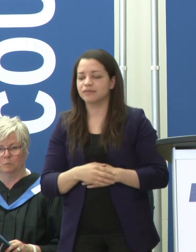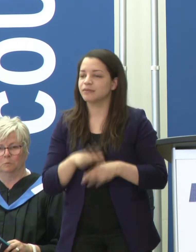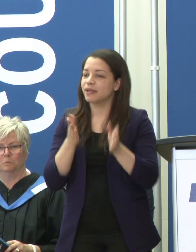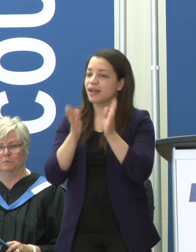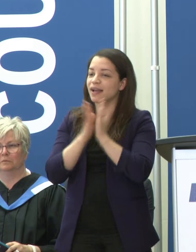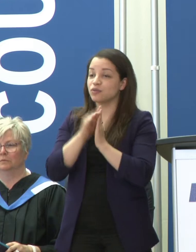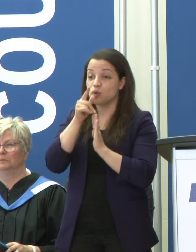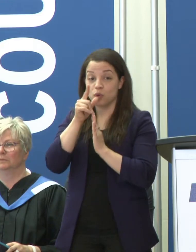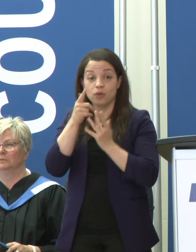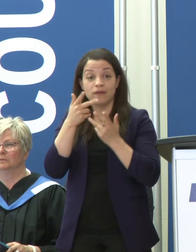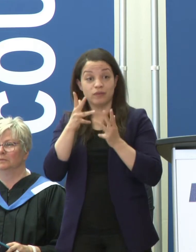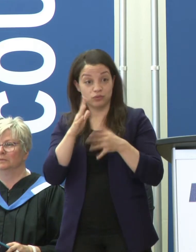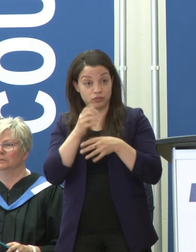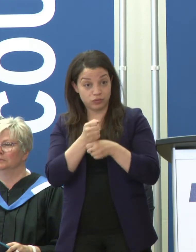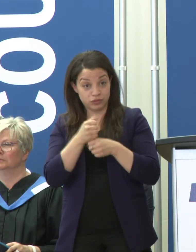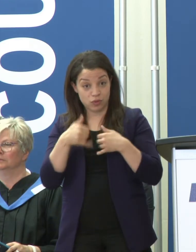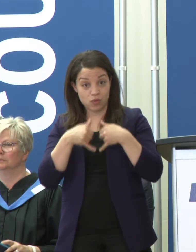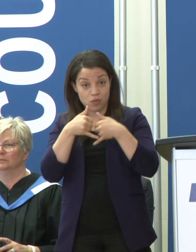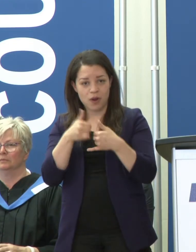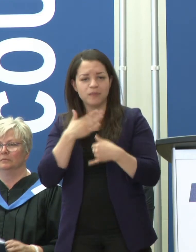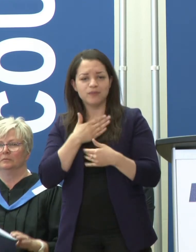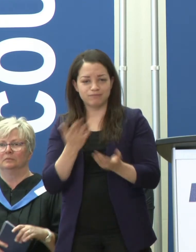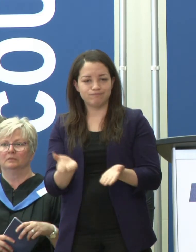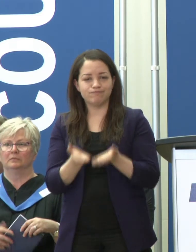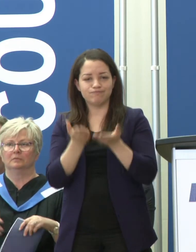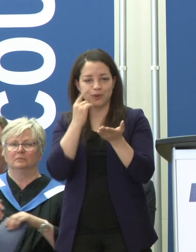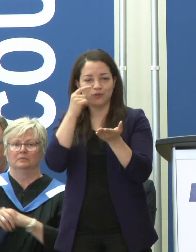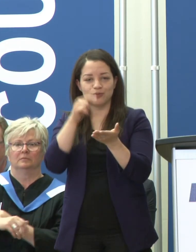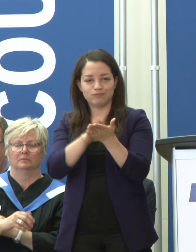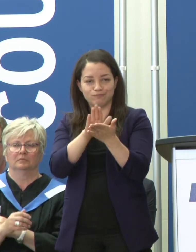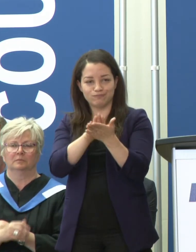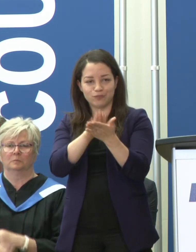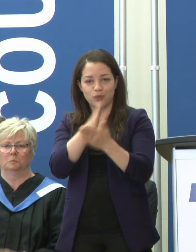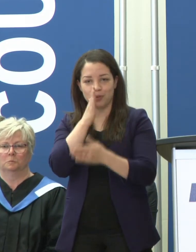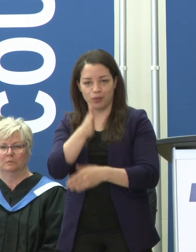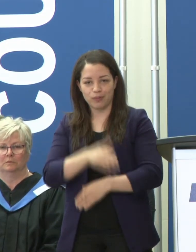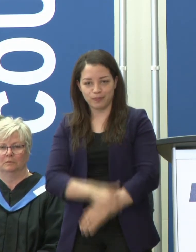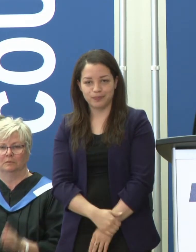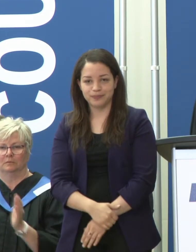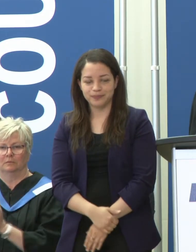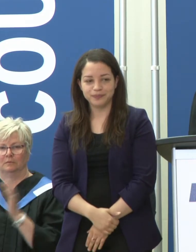those graduates please stand and be recognized here this afternoon.